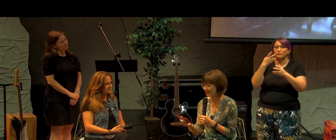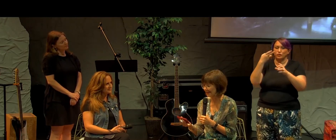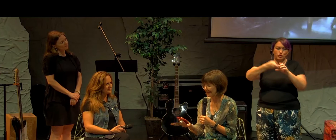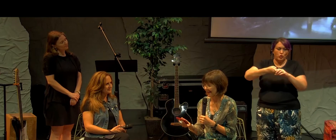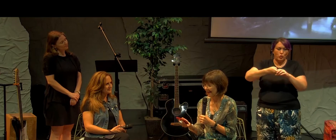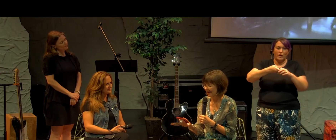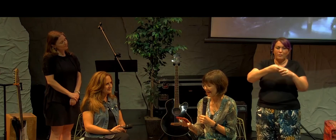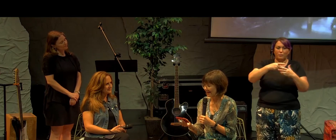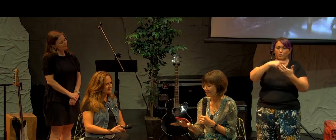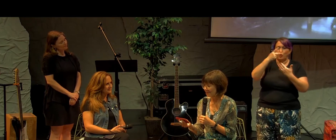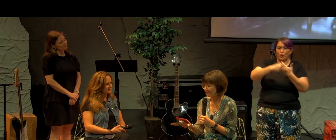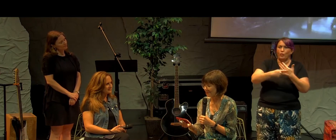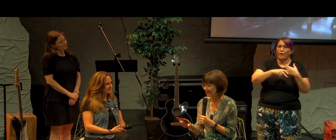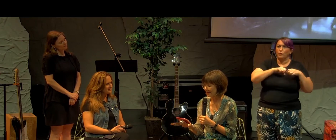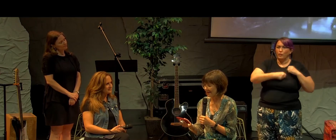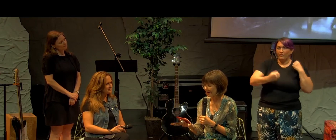recovery,